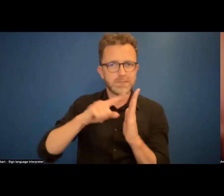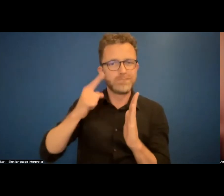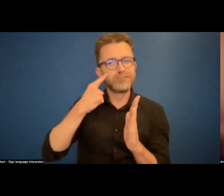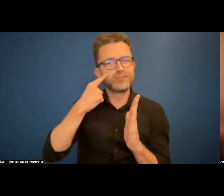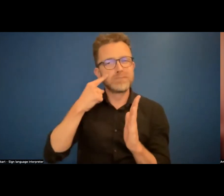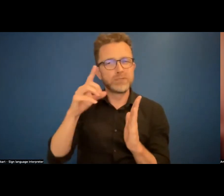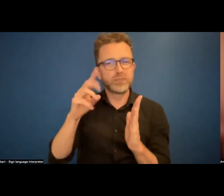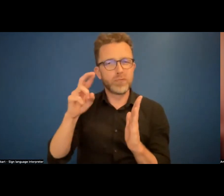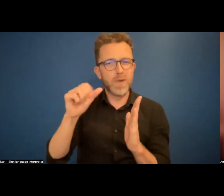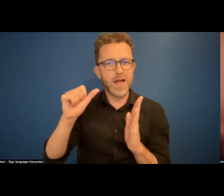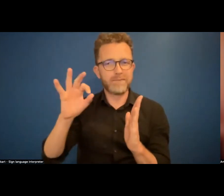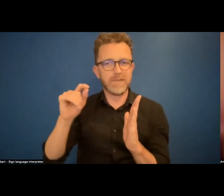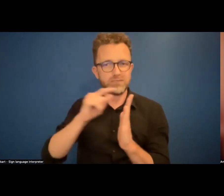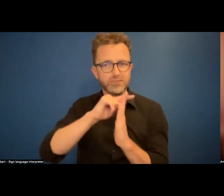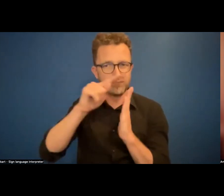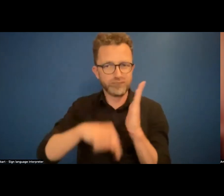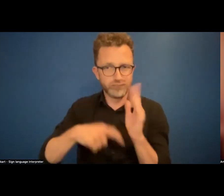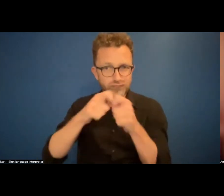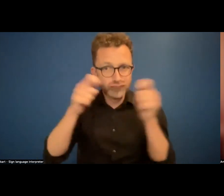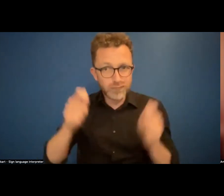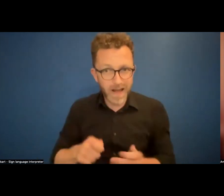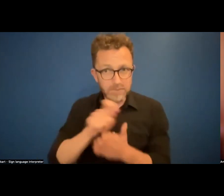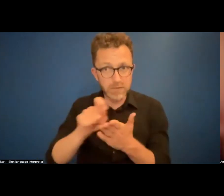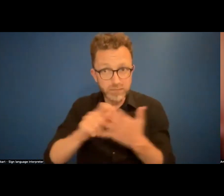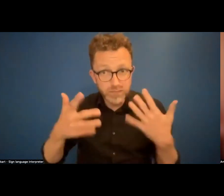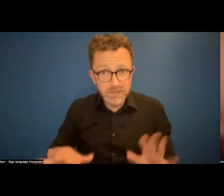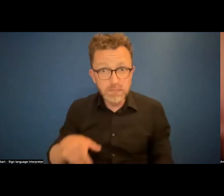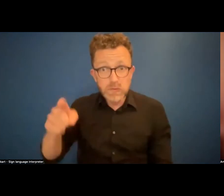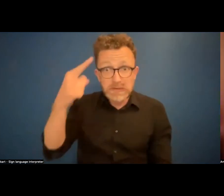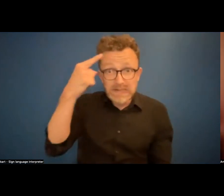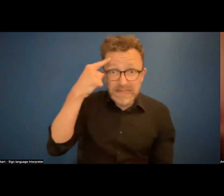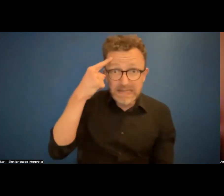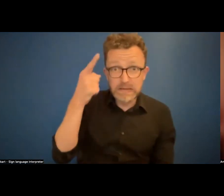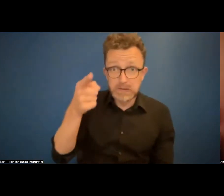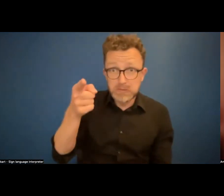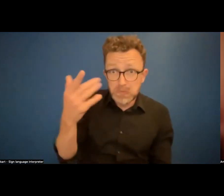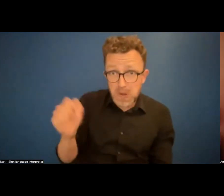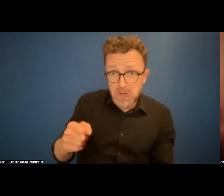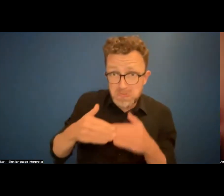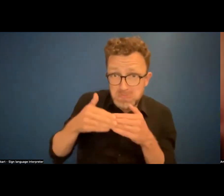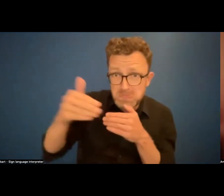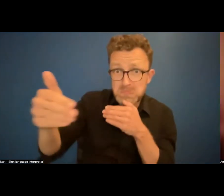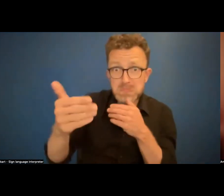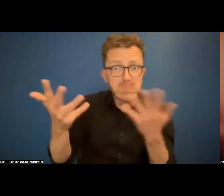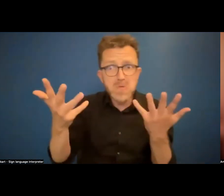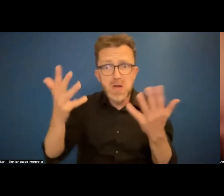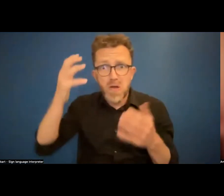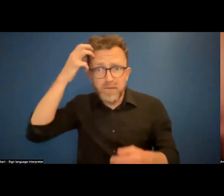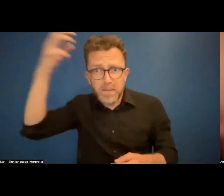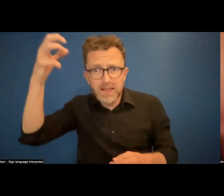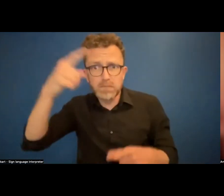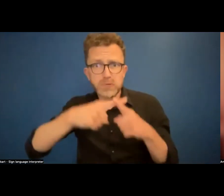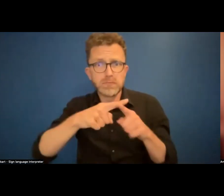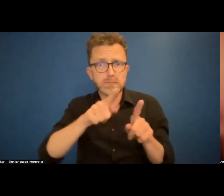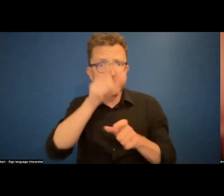I'm very happy to be here. Thanks to European Network on Independent Living for inviting me.